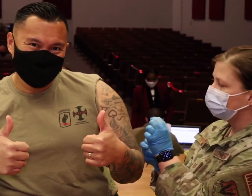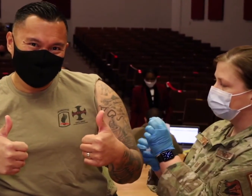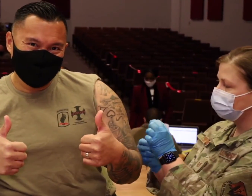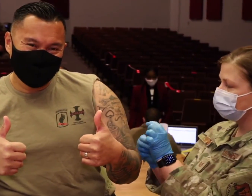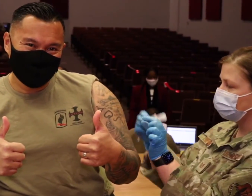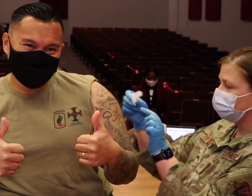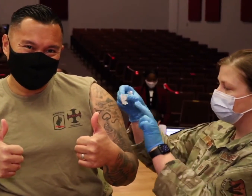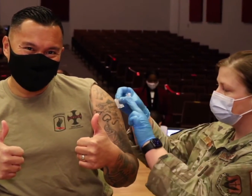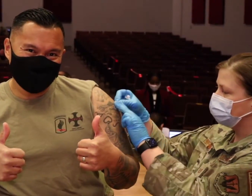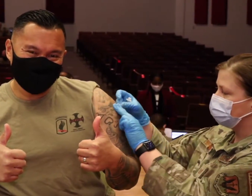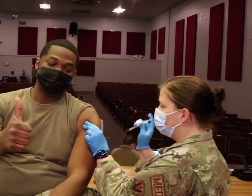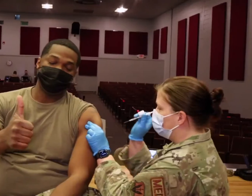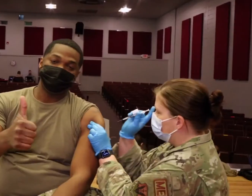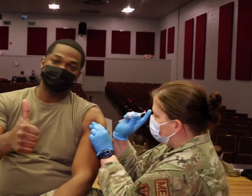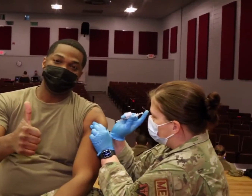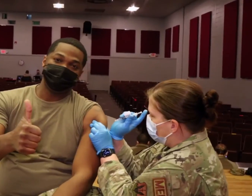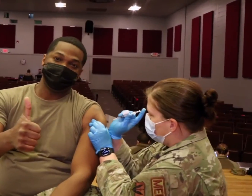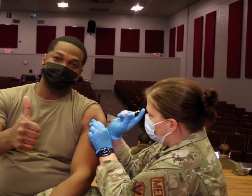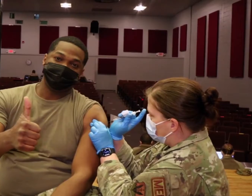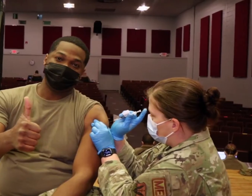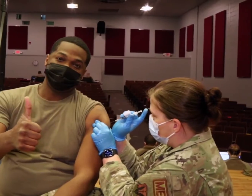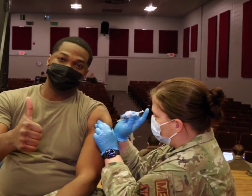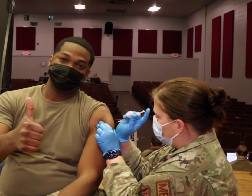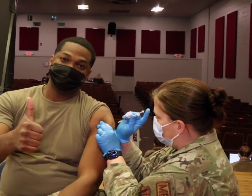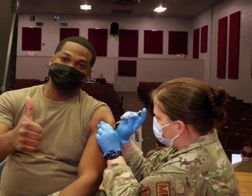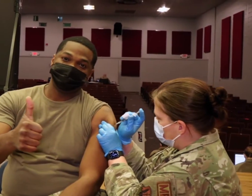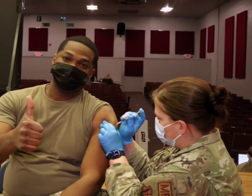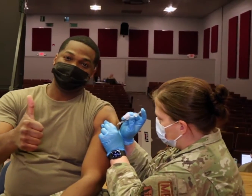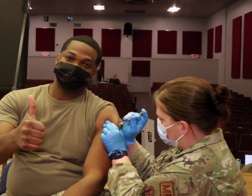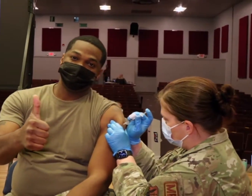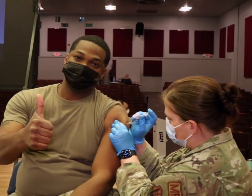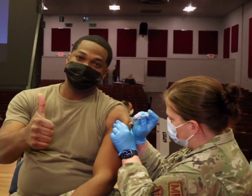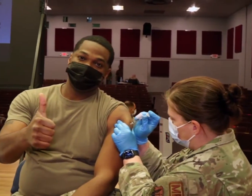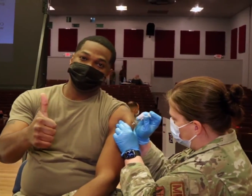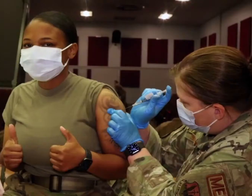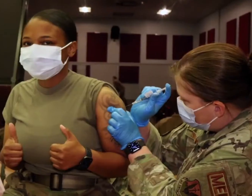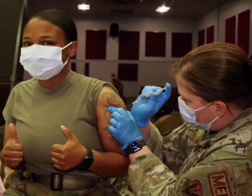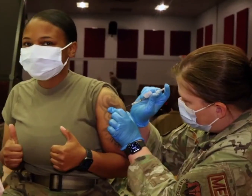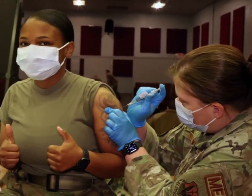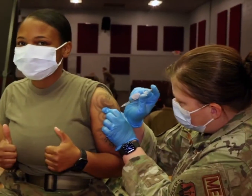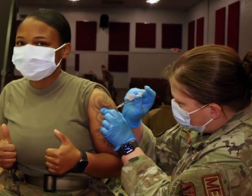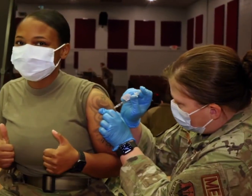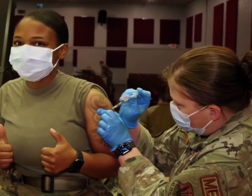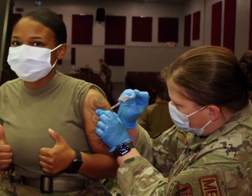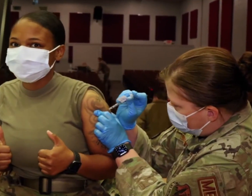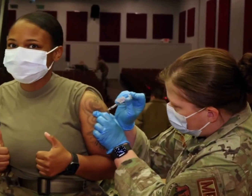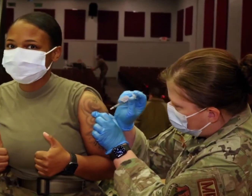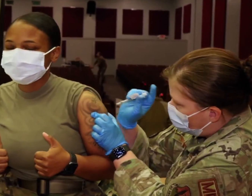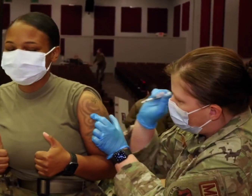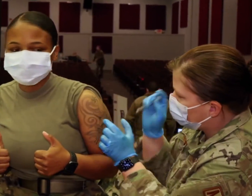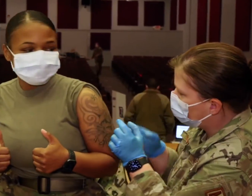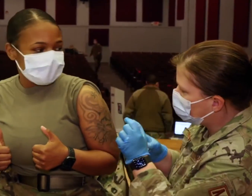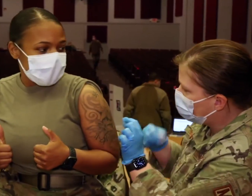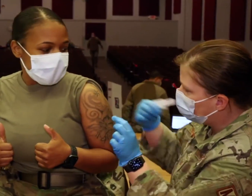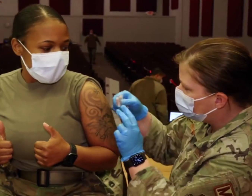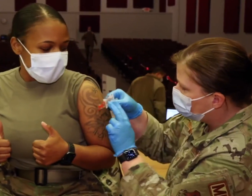the FDA. They still had to do phase 3 clinical trials. And like they said, it's a 95%